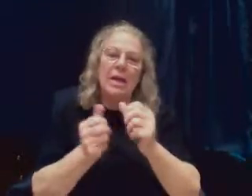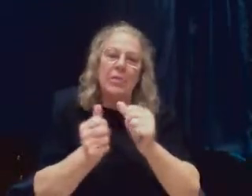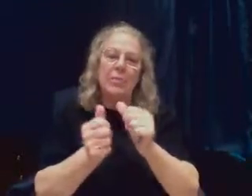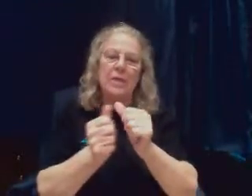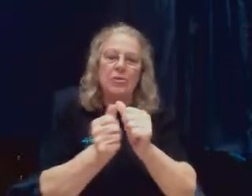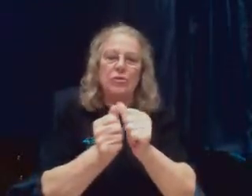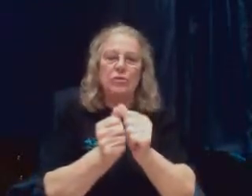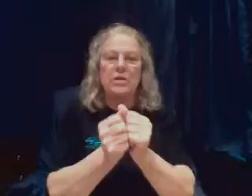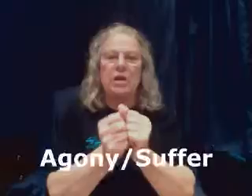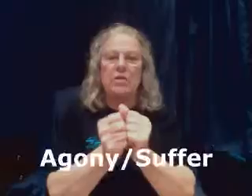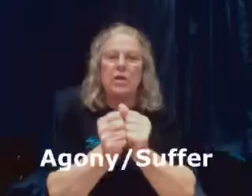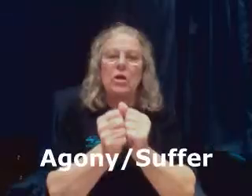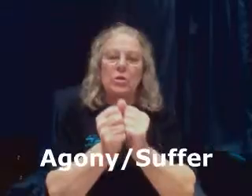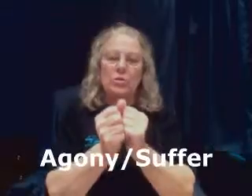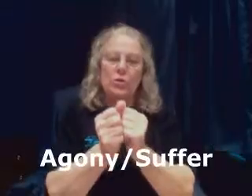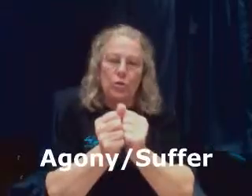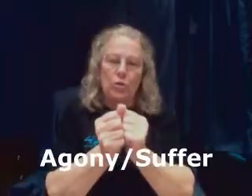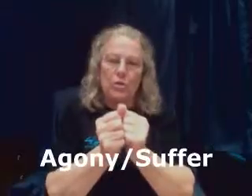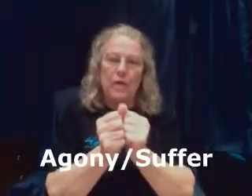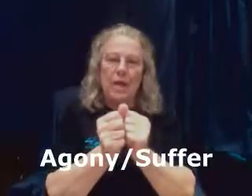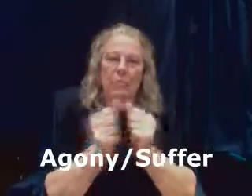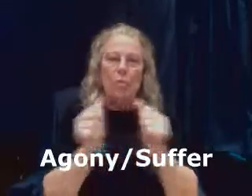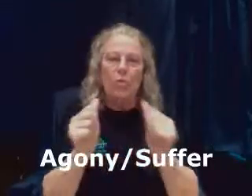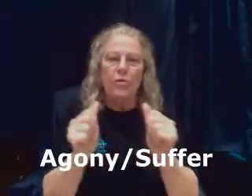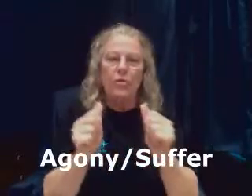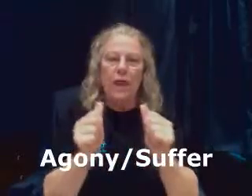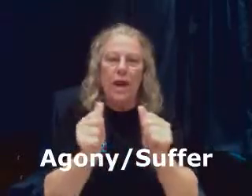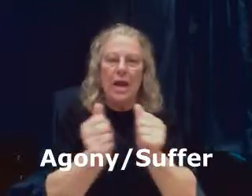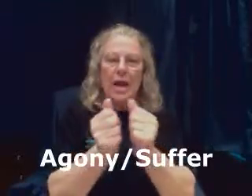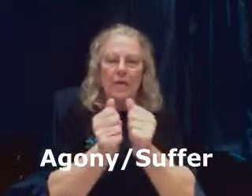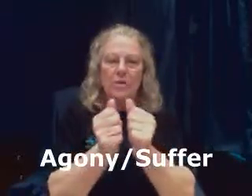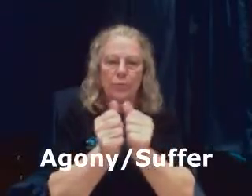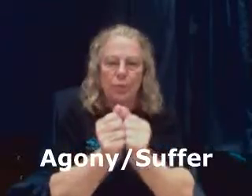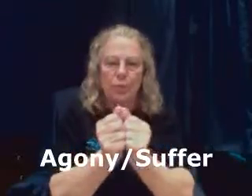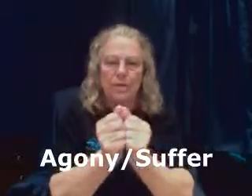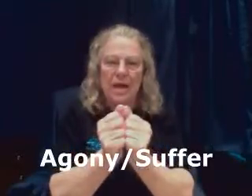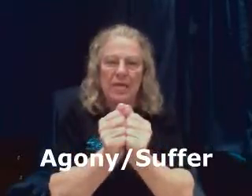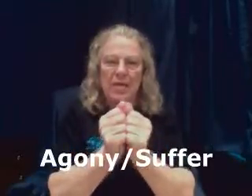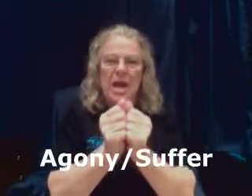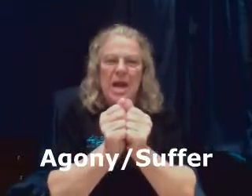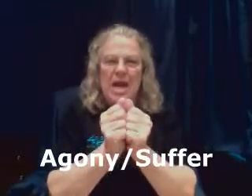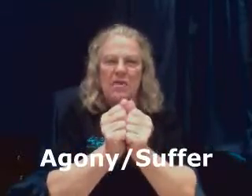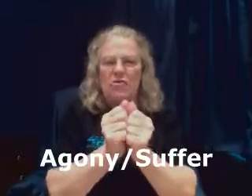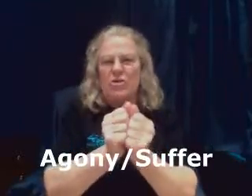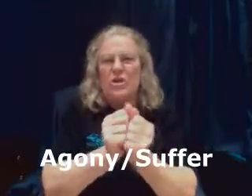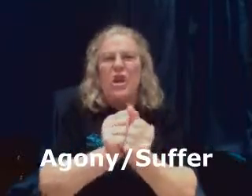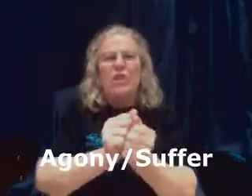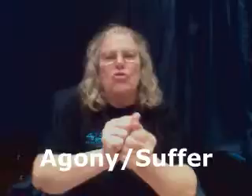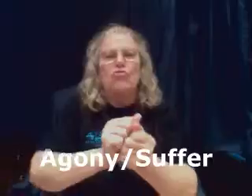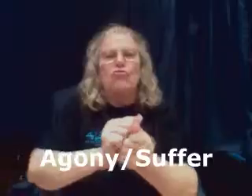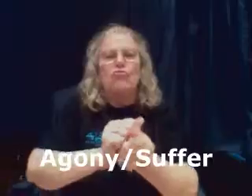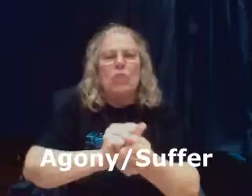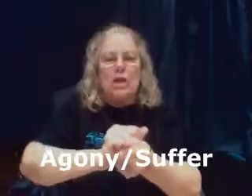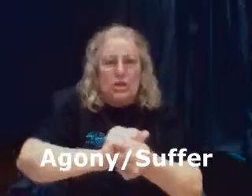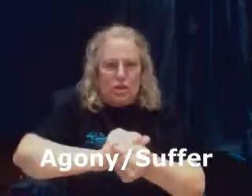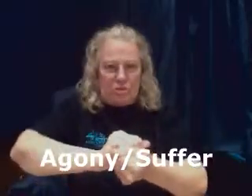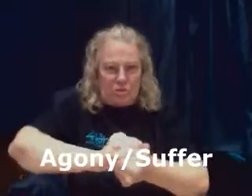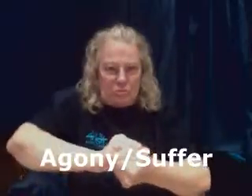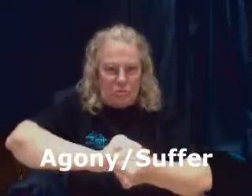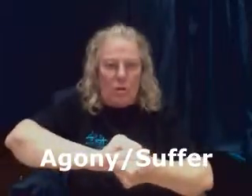Agony means to suffer. So you're going to take both of your A hands, put them together, and you're going to like crush